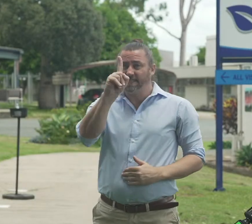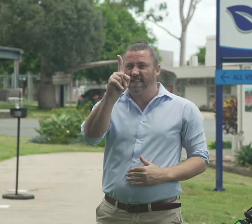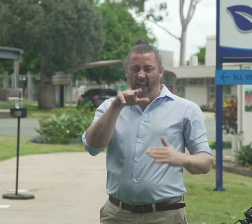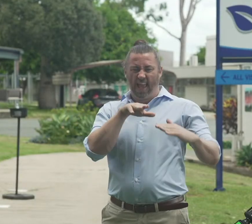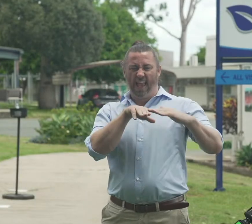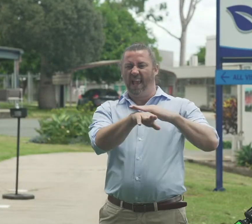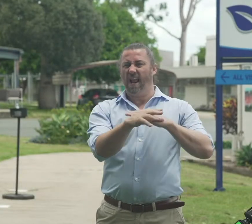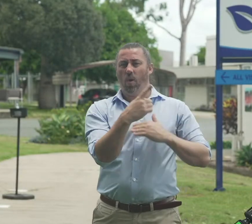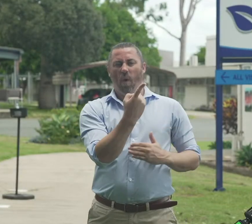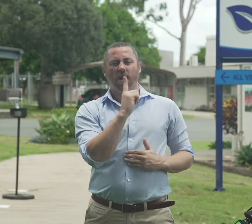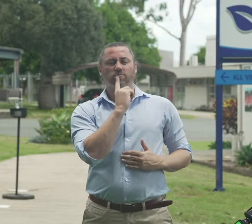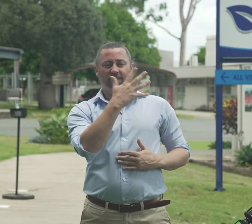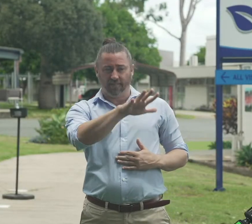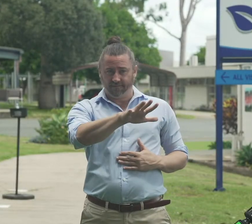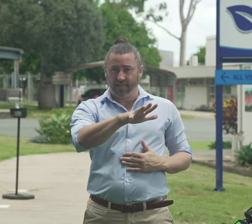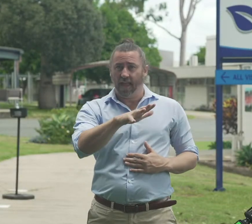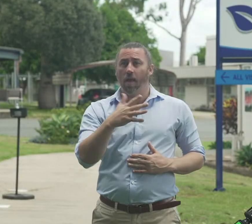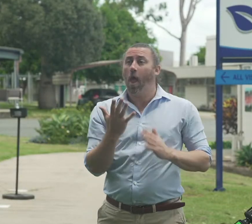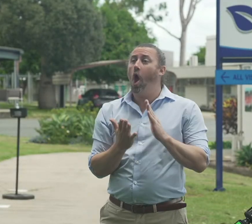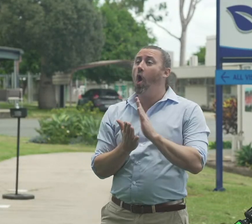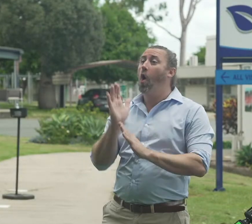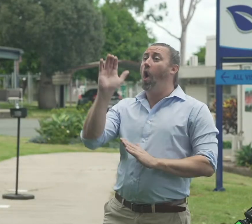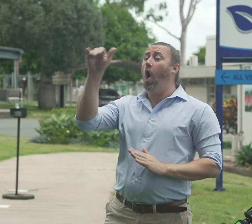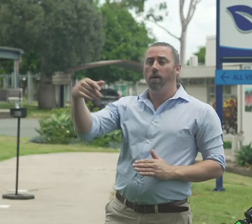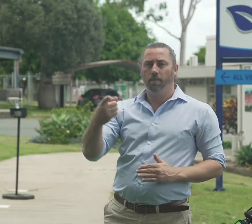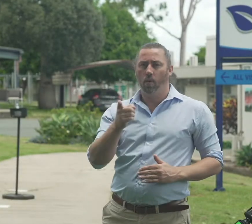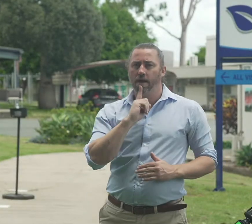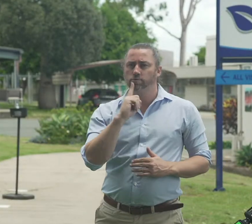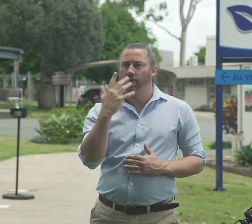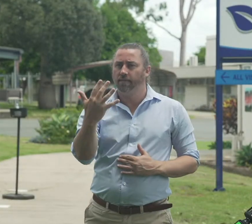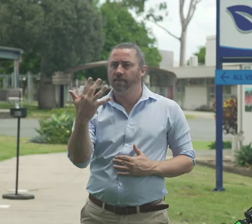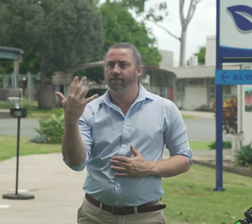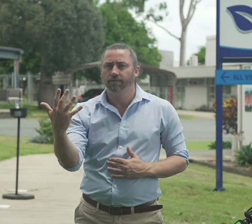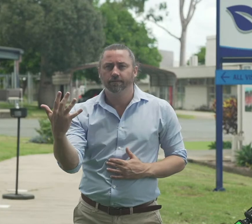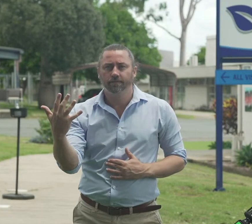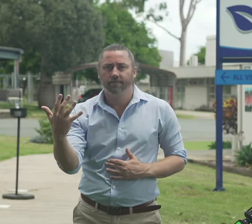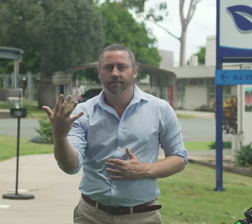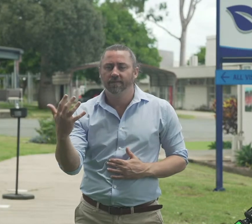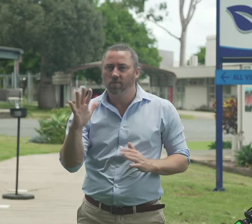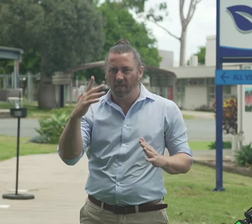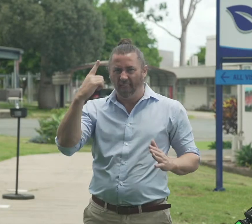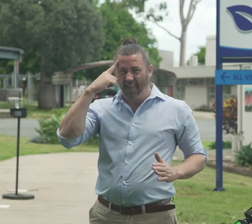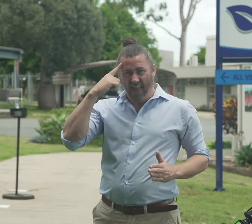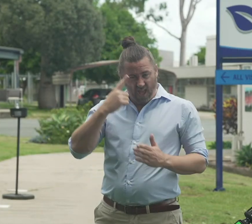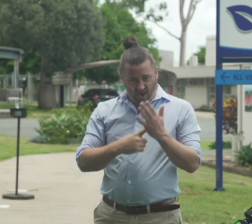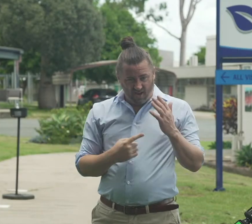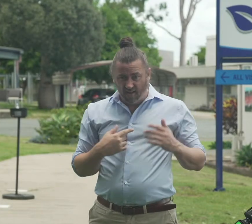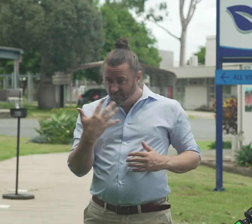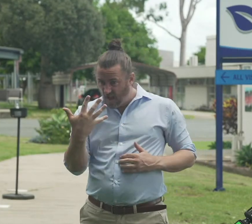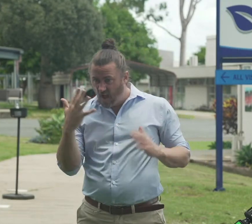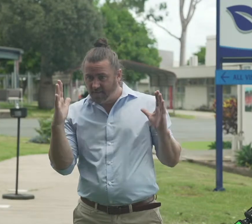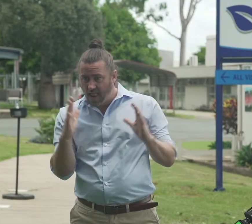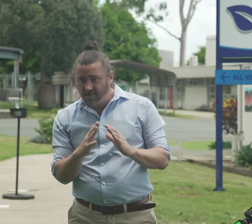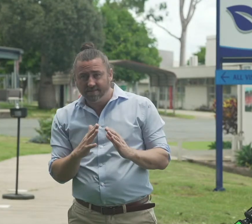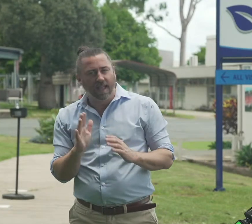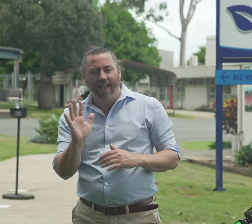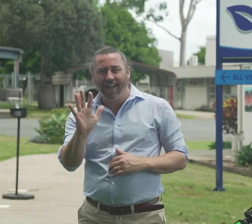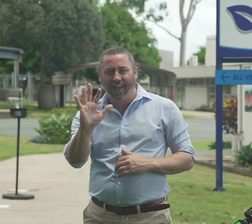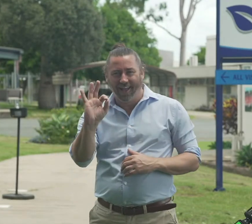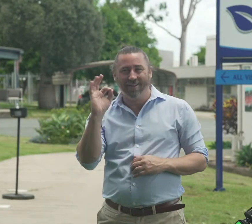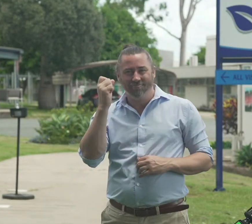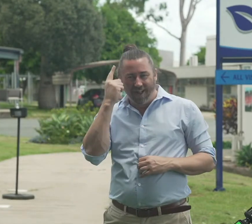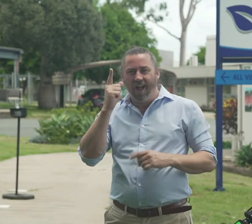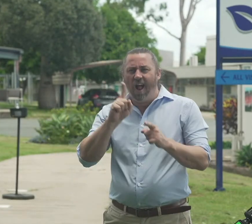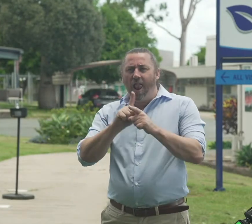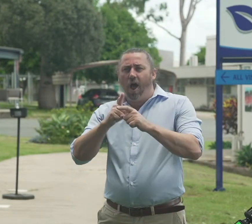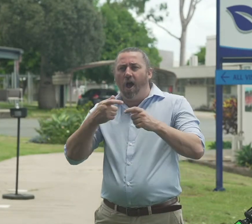by a few numbers. It's not like they're just 5 people that have been discharged from hospital. The virus is out there, although the numbers that we're seeing, the number of presentations, the